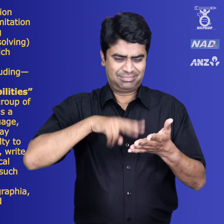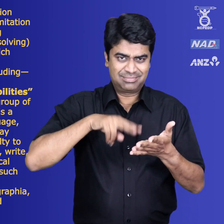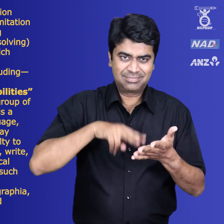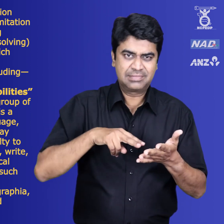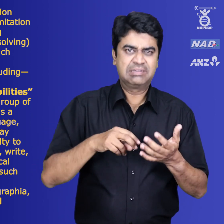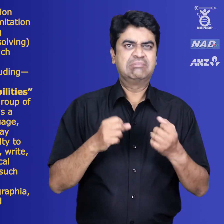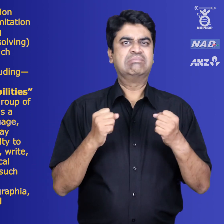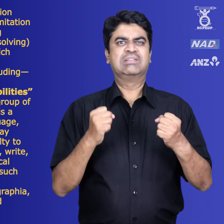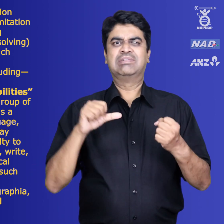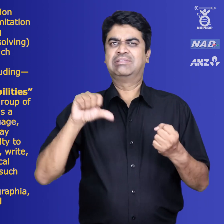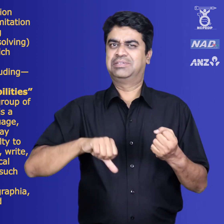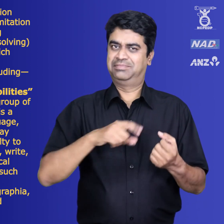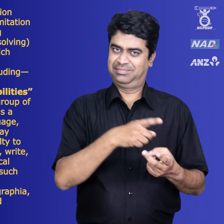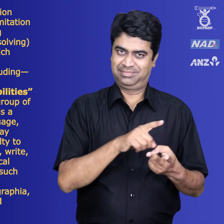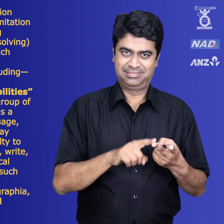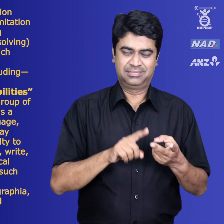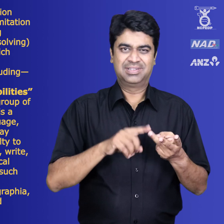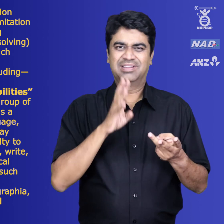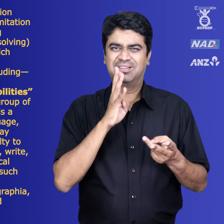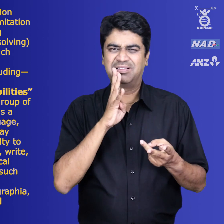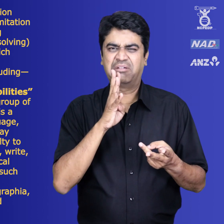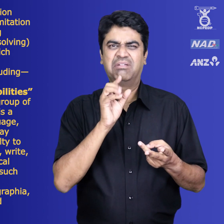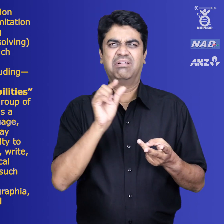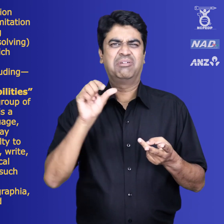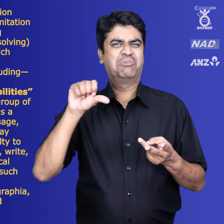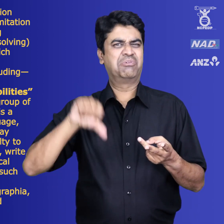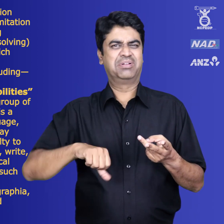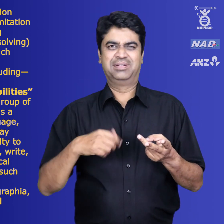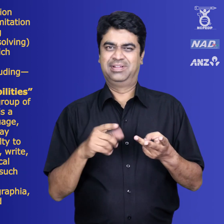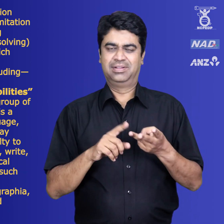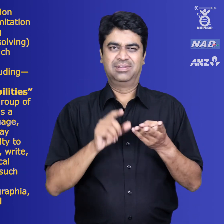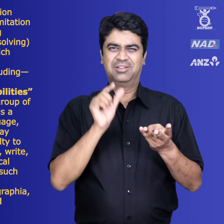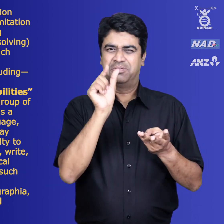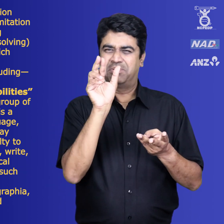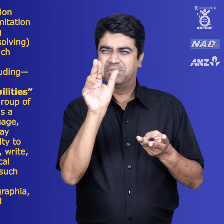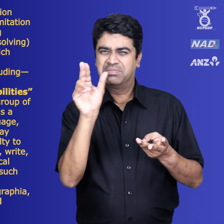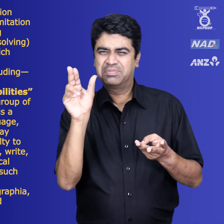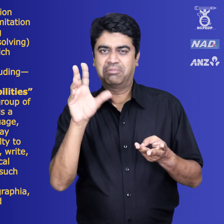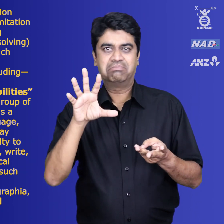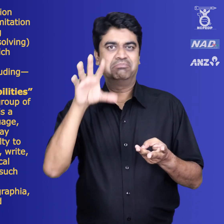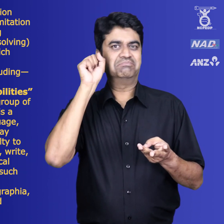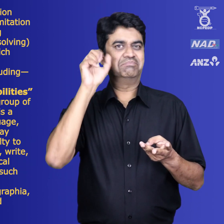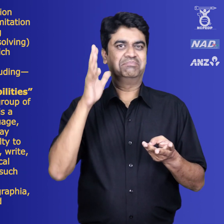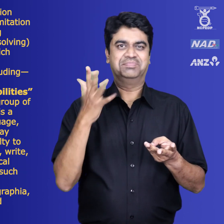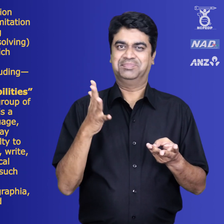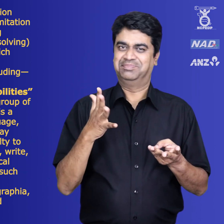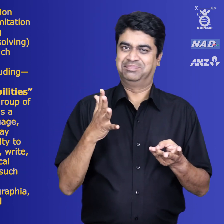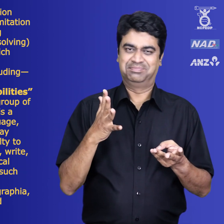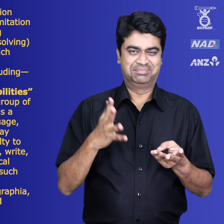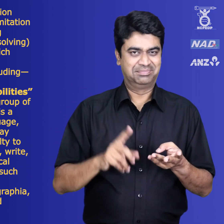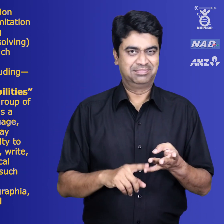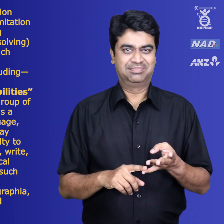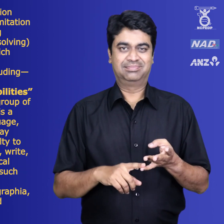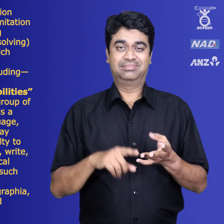speak, read, write, spell, or to do mathematical